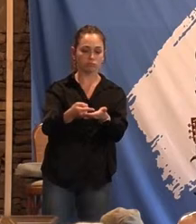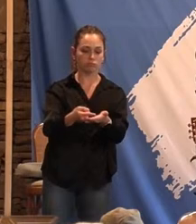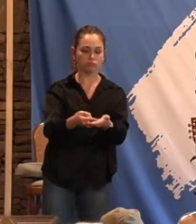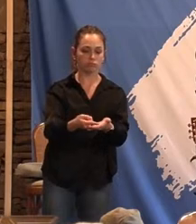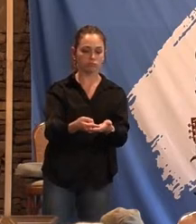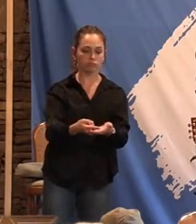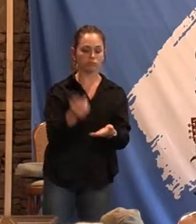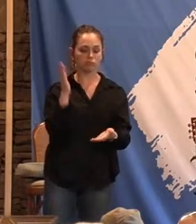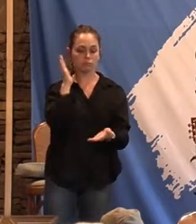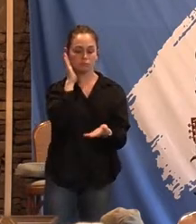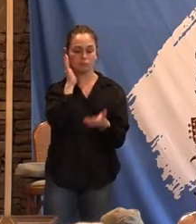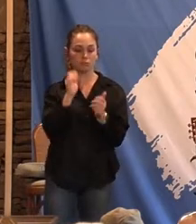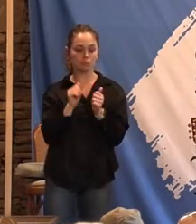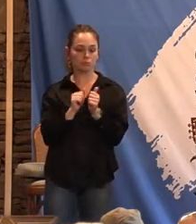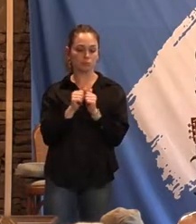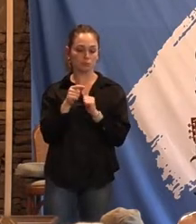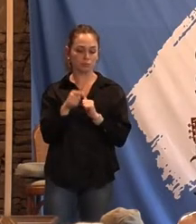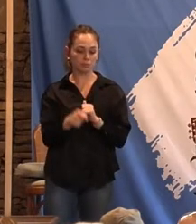cradle